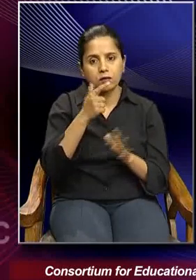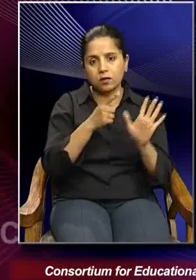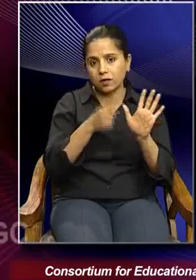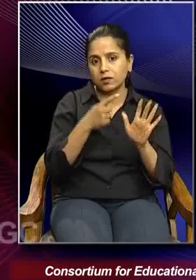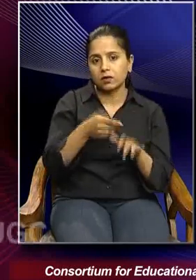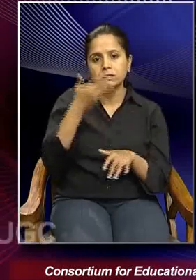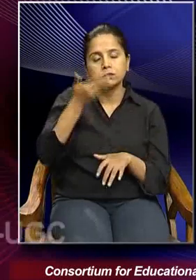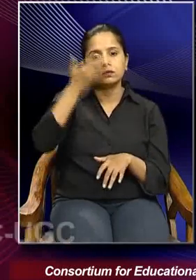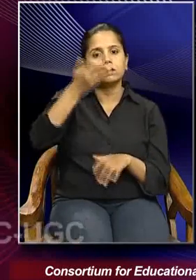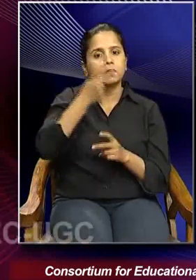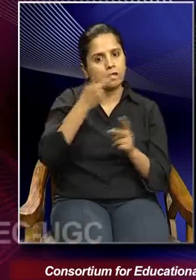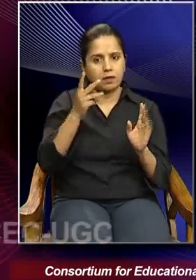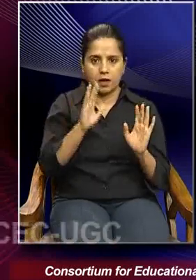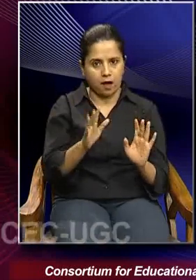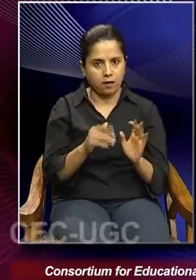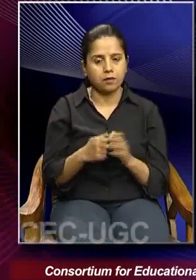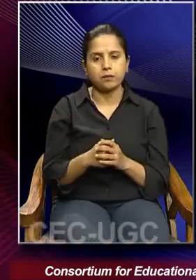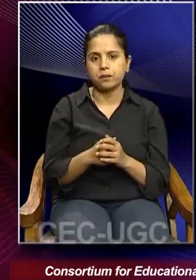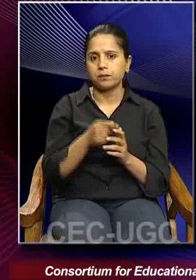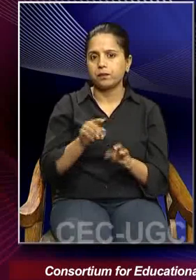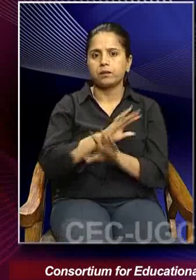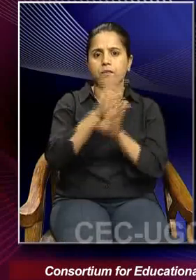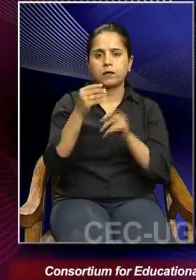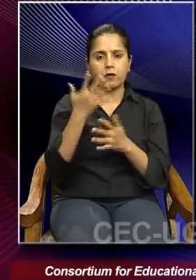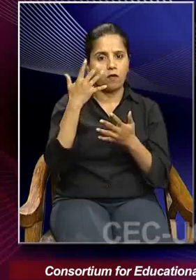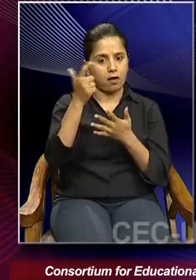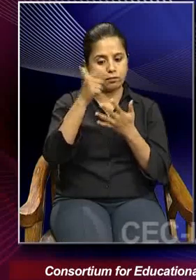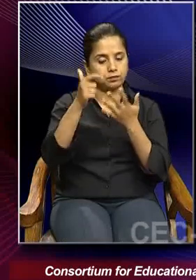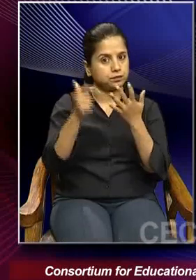is smell. So these 5